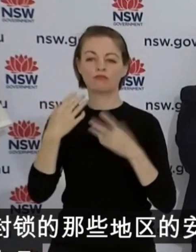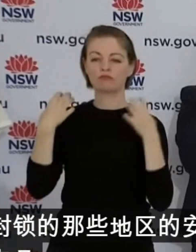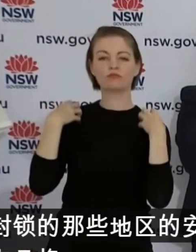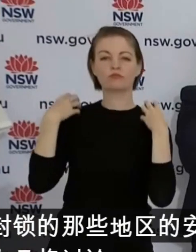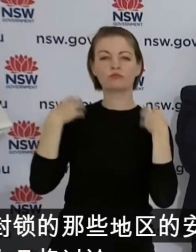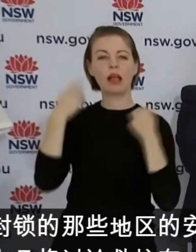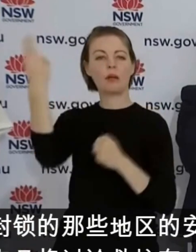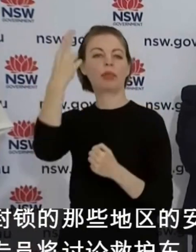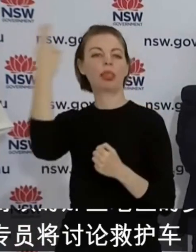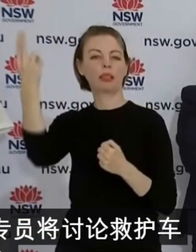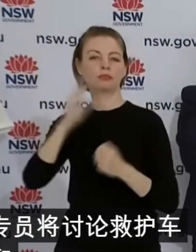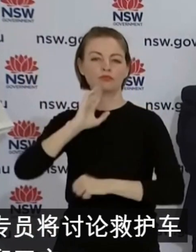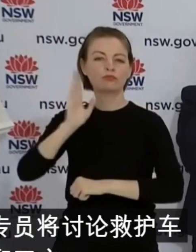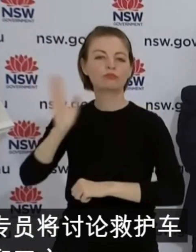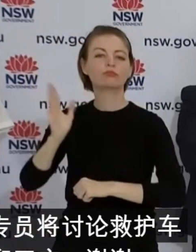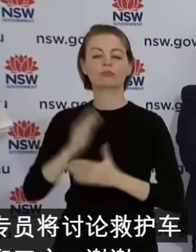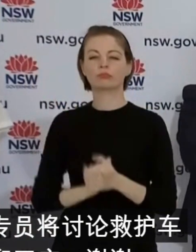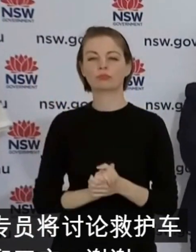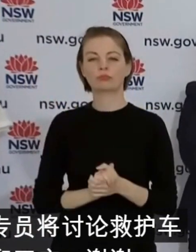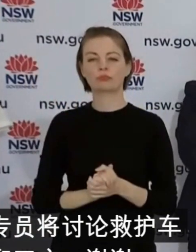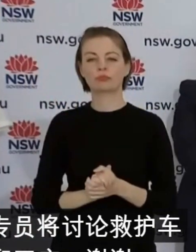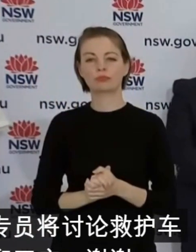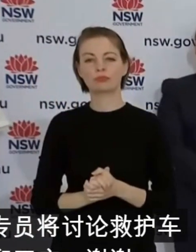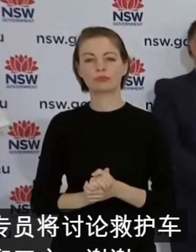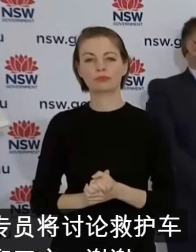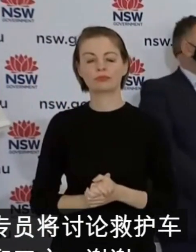Commissioner Morgan will talk about the ambulance service and the response. Thank you.